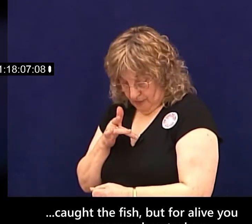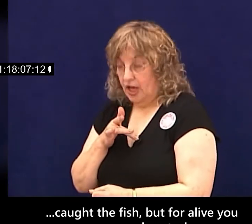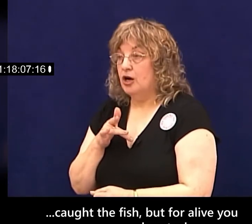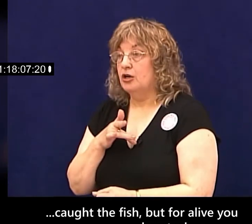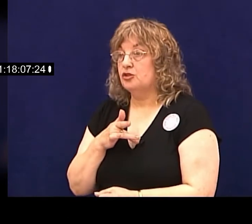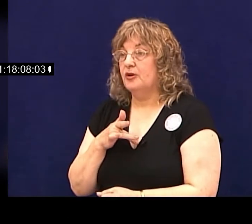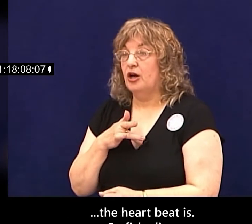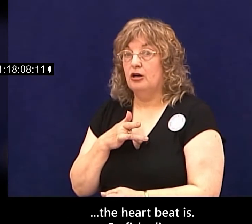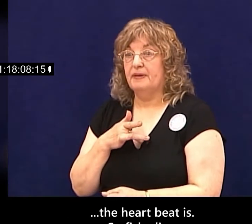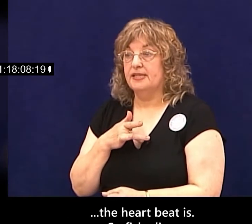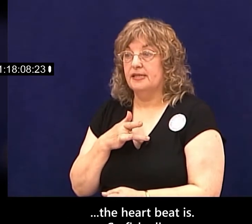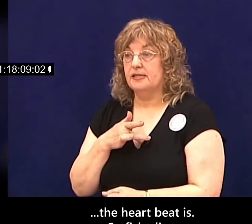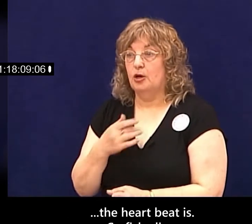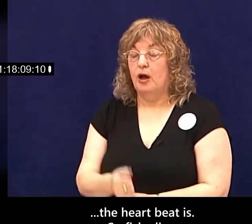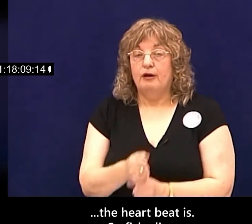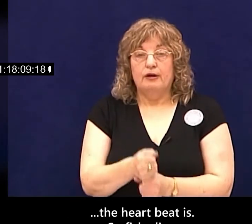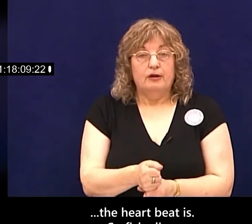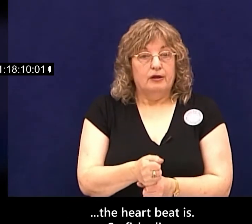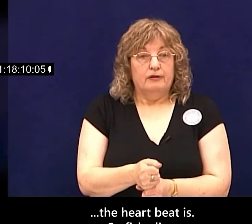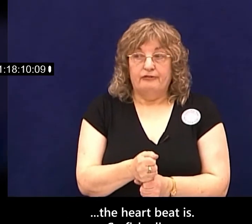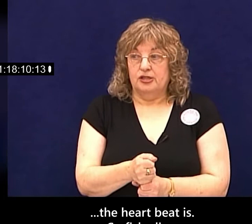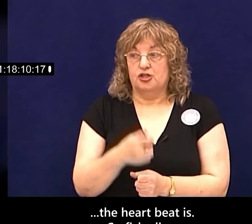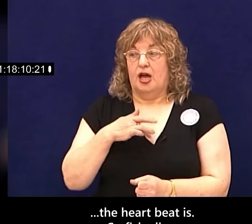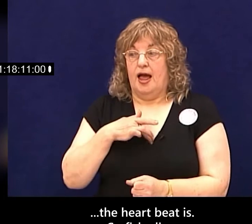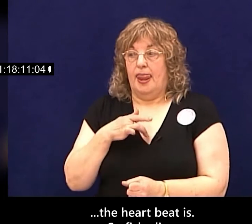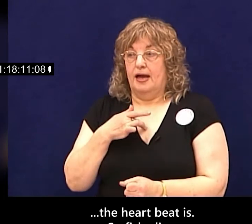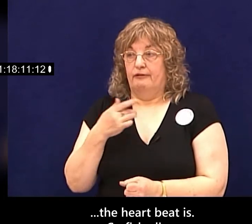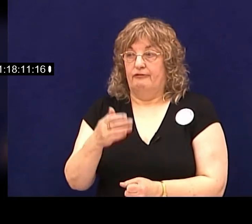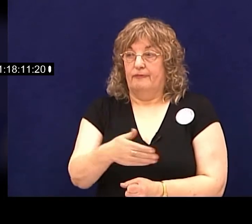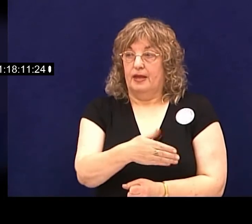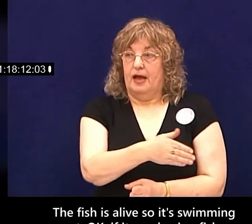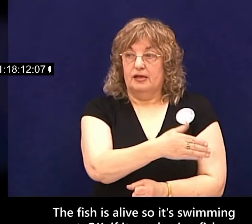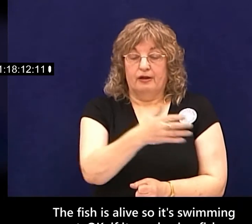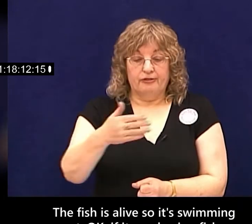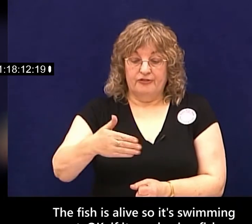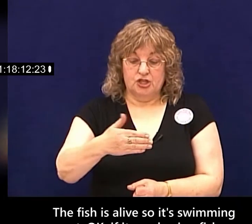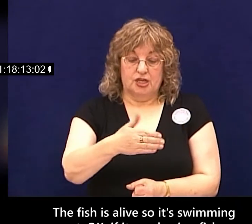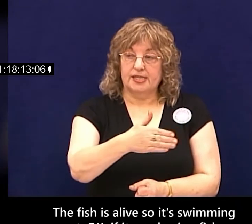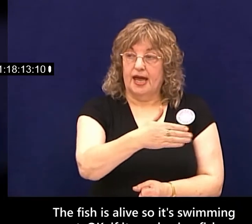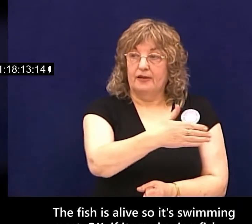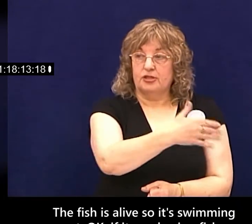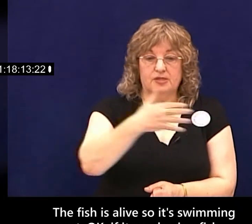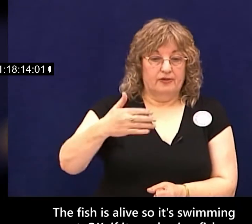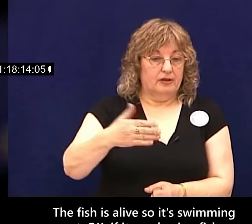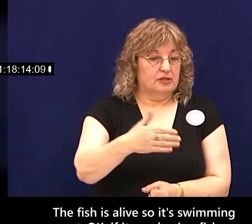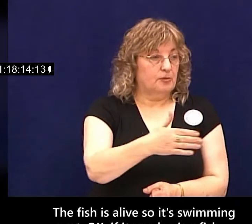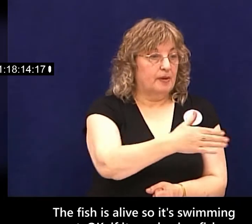your heart where the heartbeat is. So fish alive. And the fish is alive, so it's swimming